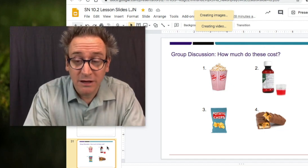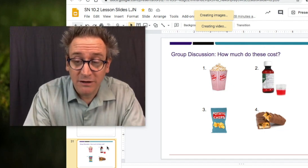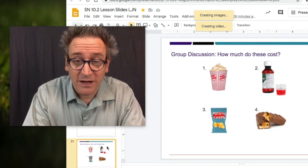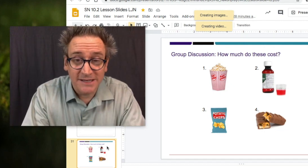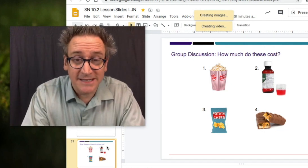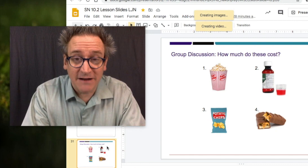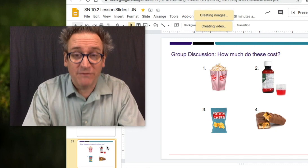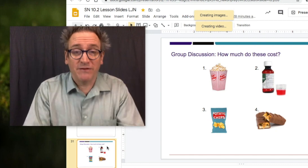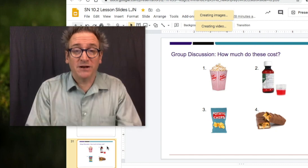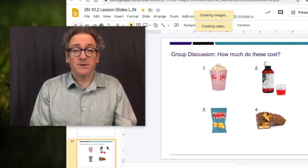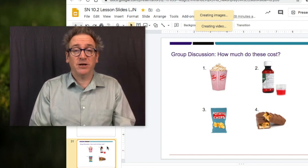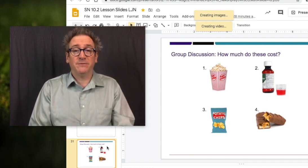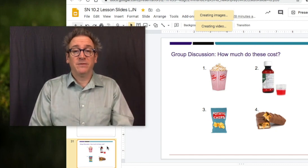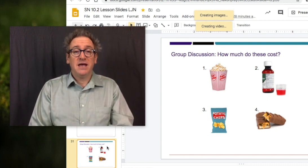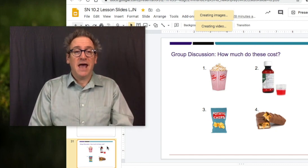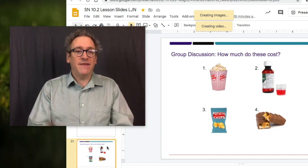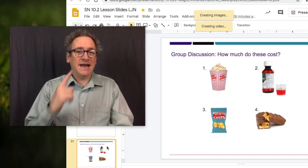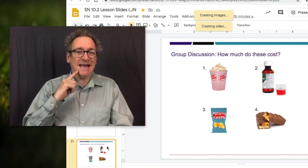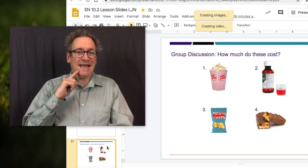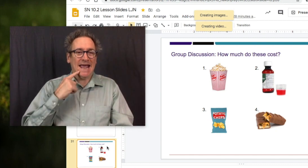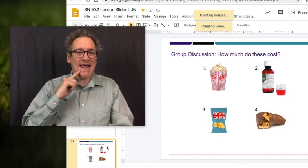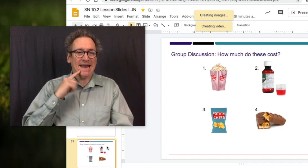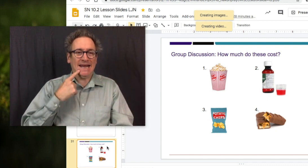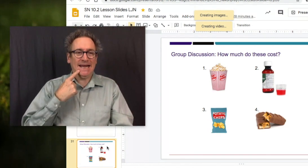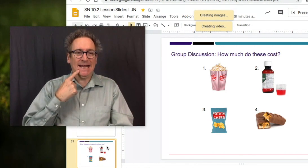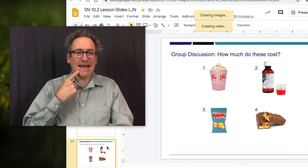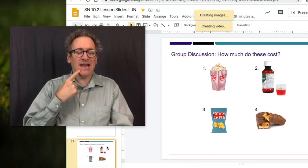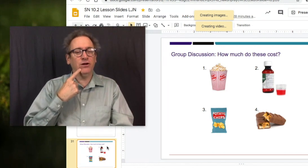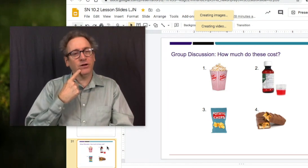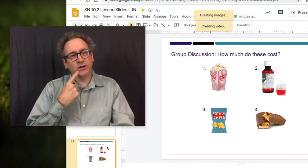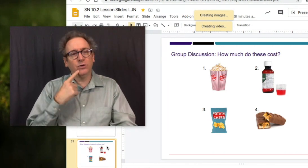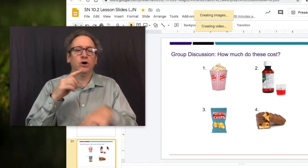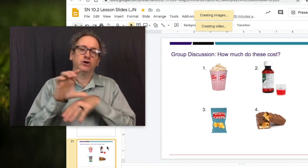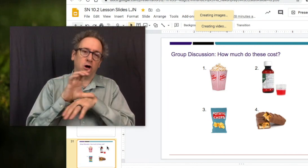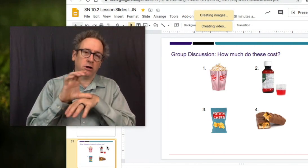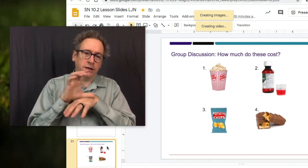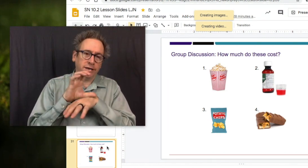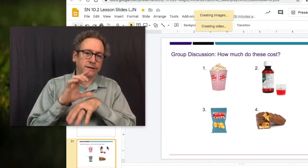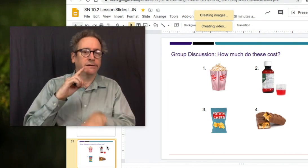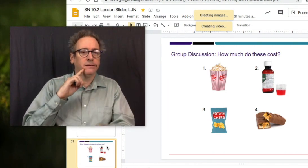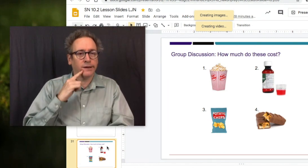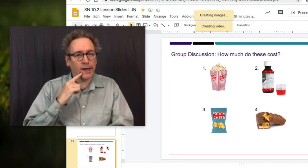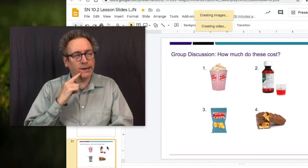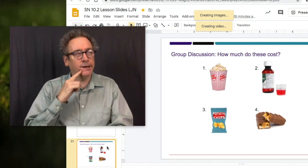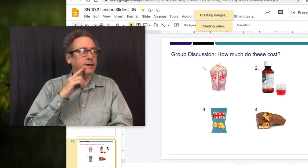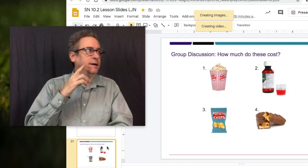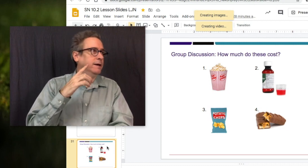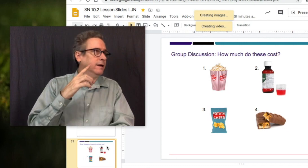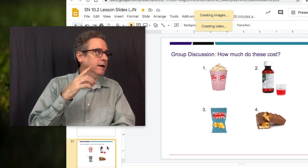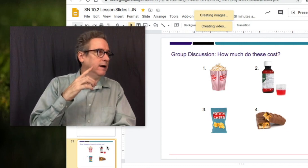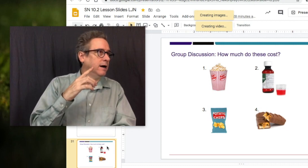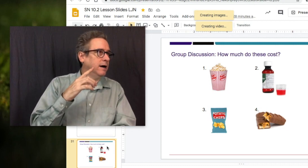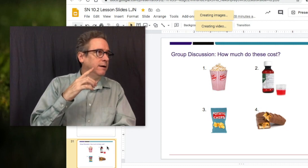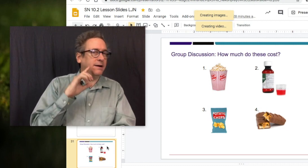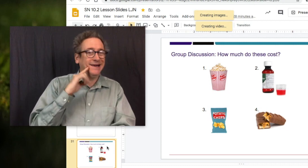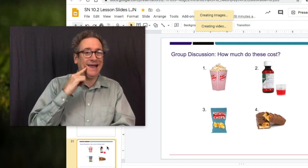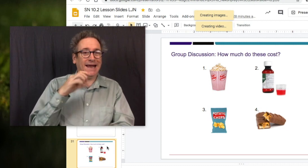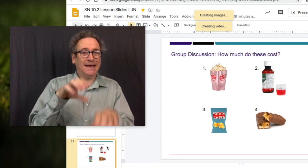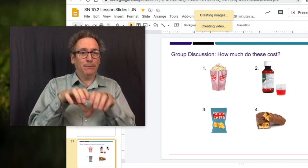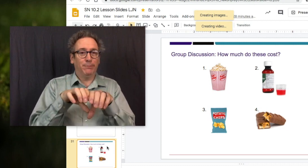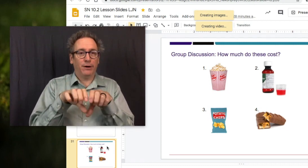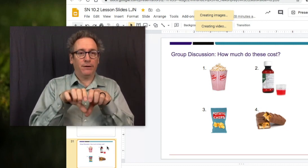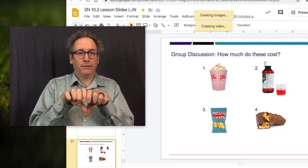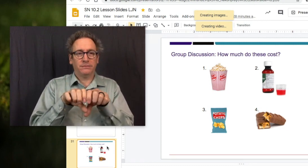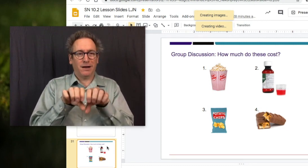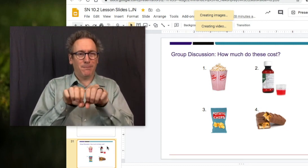vocab instead of fingerspelling. And then candy, and you could do chocolate, candy,